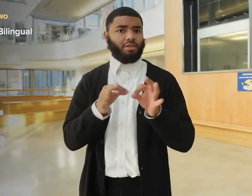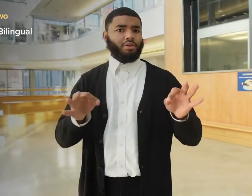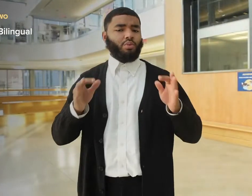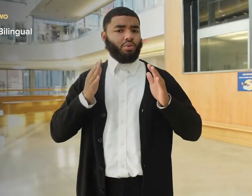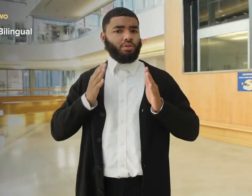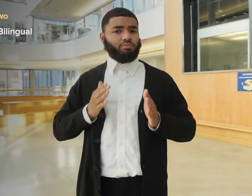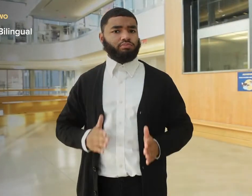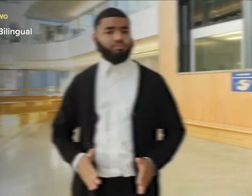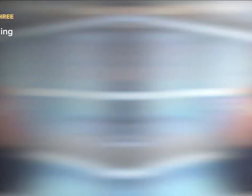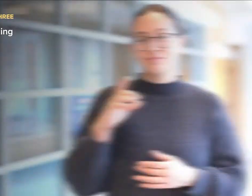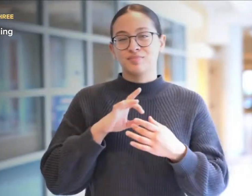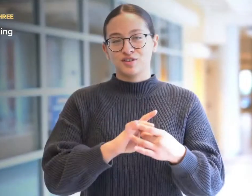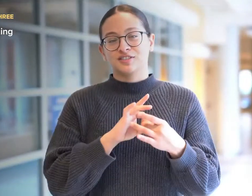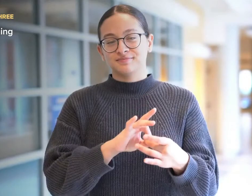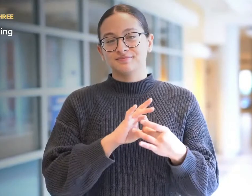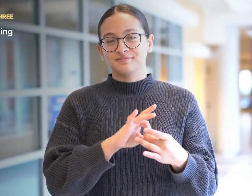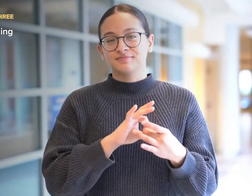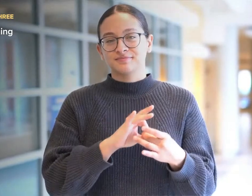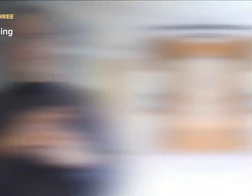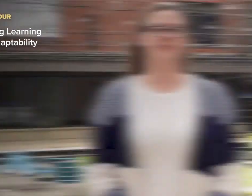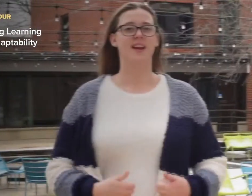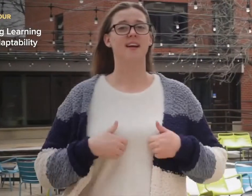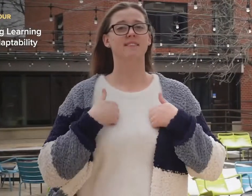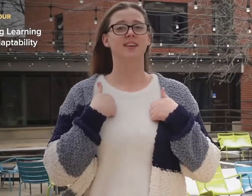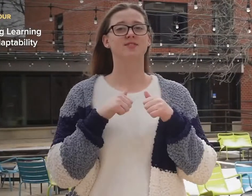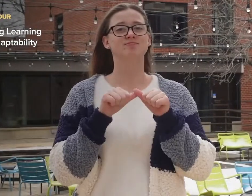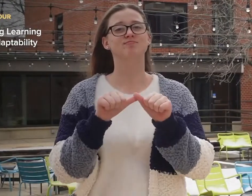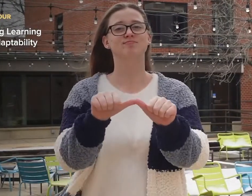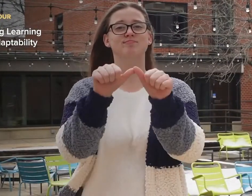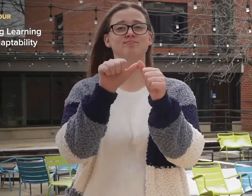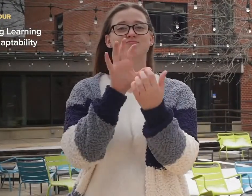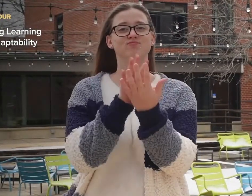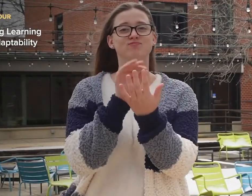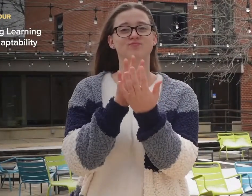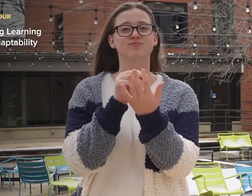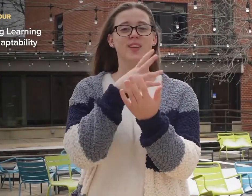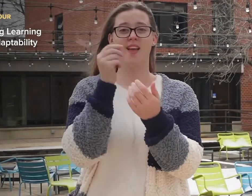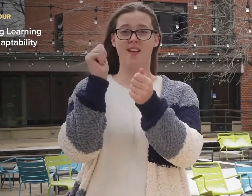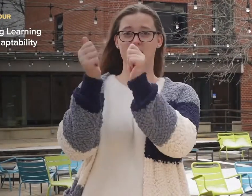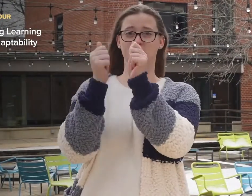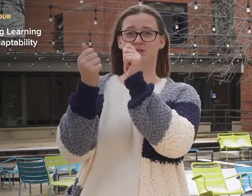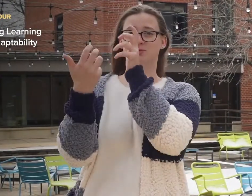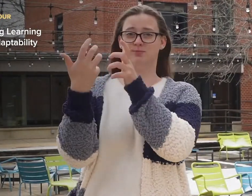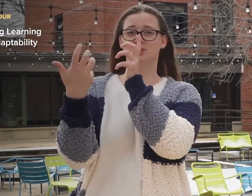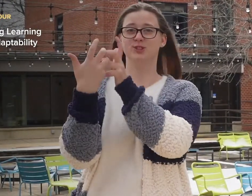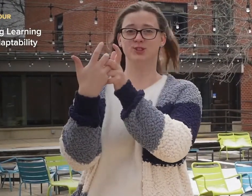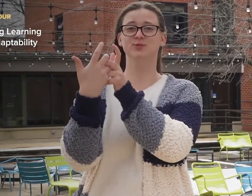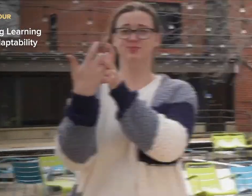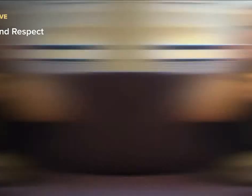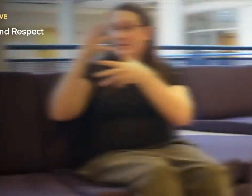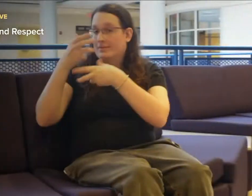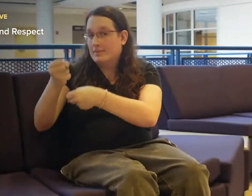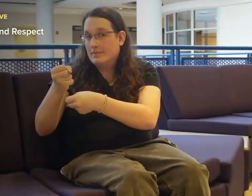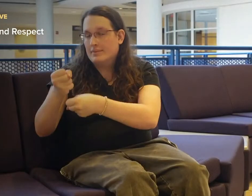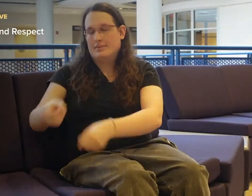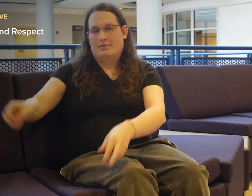being bilingual, belonging, lifelong learning and adaptability, and trust